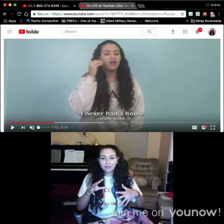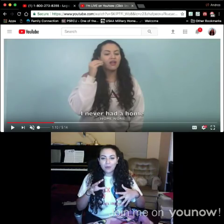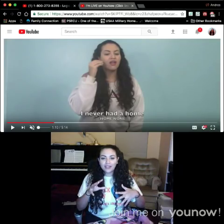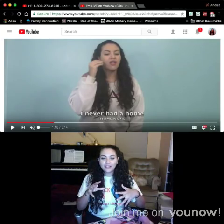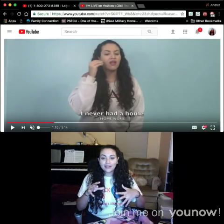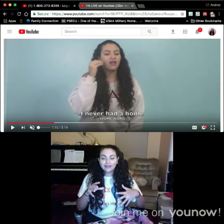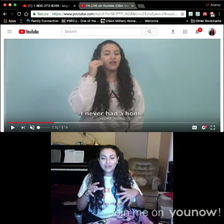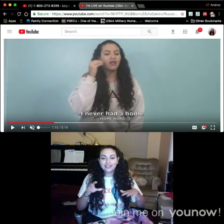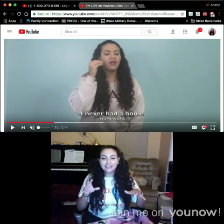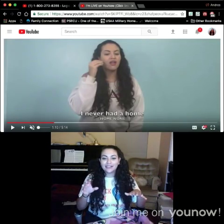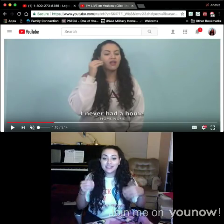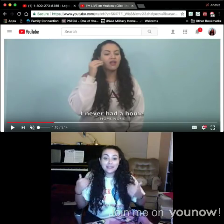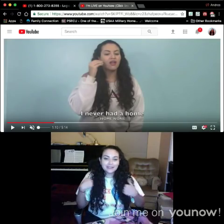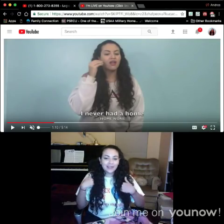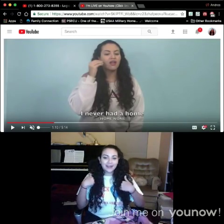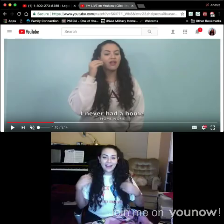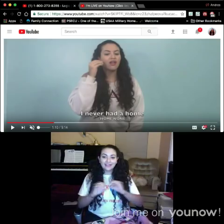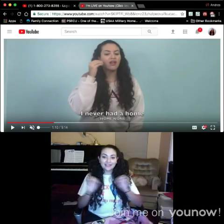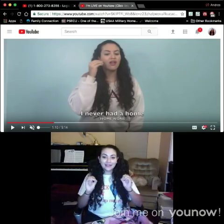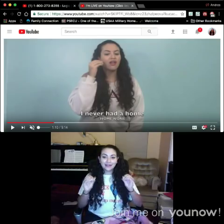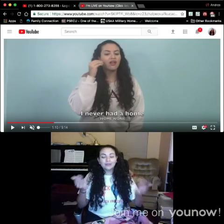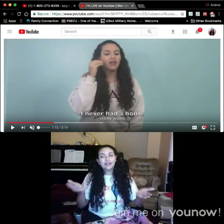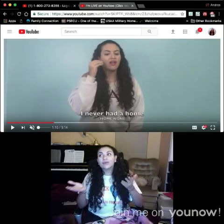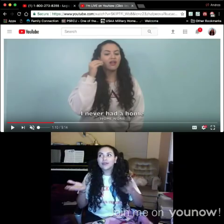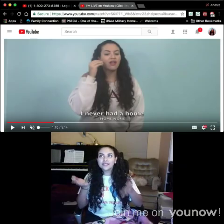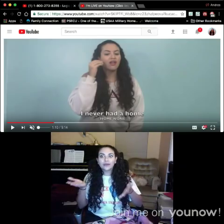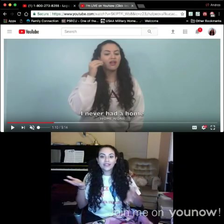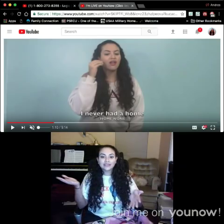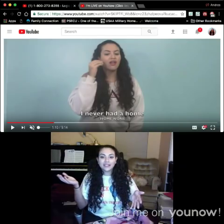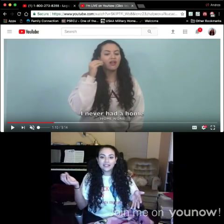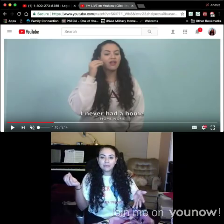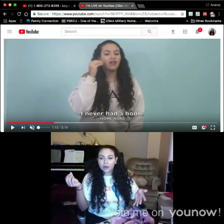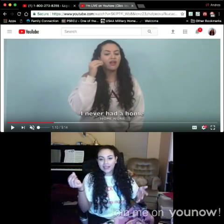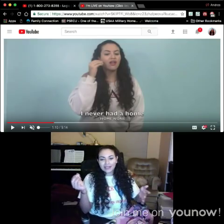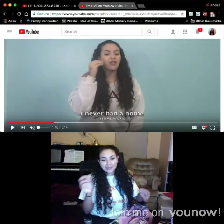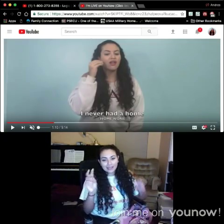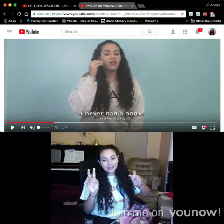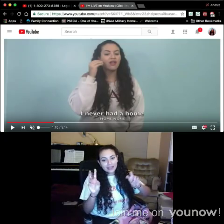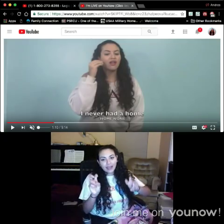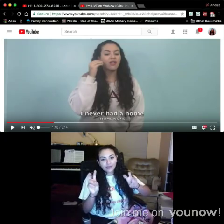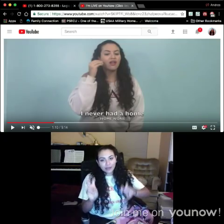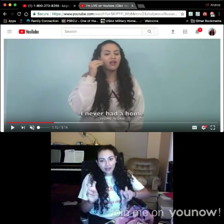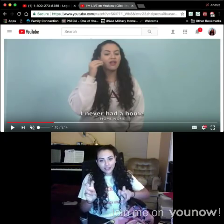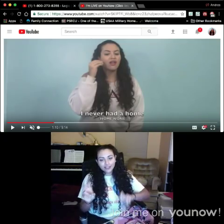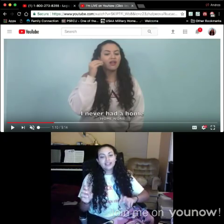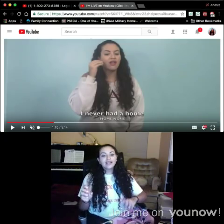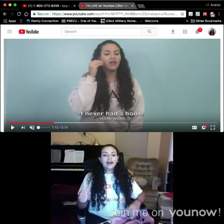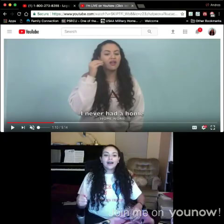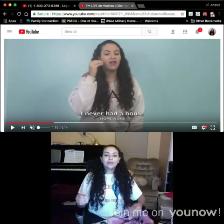up when I did it. When I did it, I just didn't sign not have, I signed none. But it works either way, so I didn't mark it as like a actual